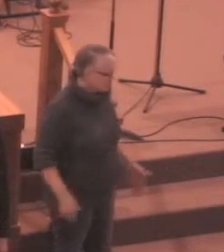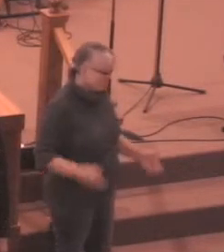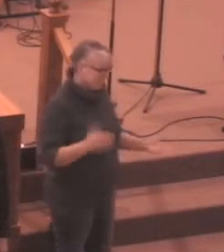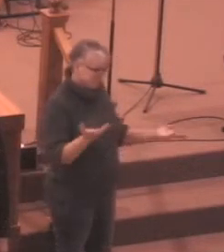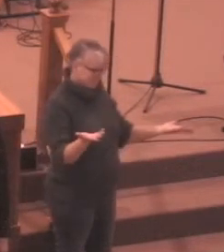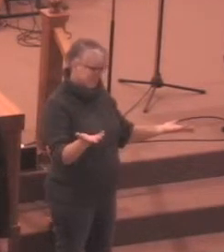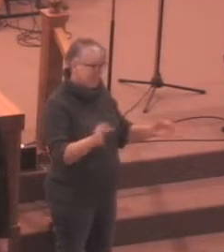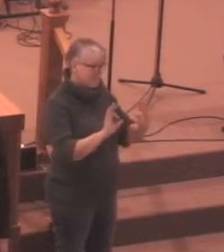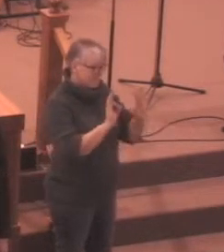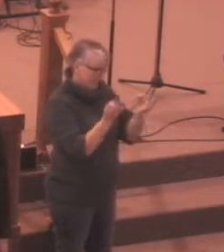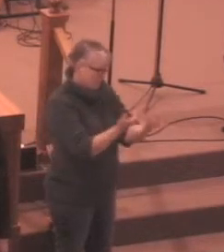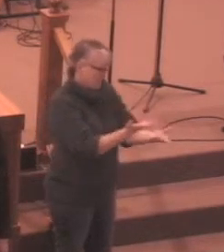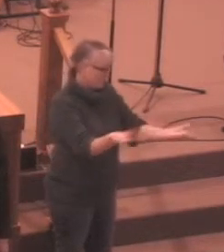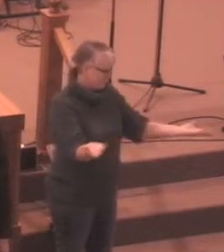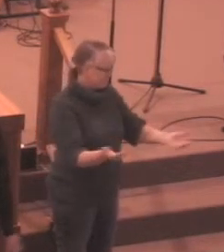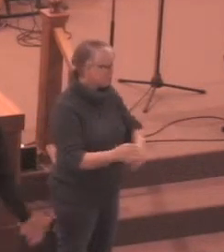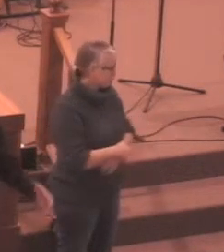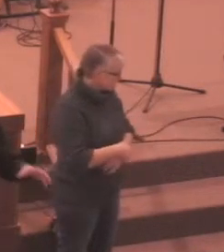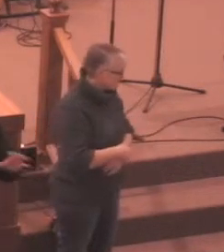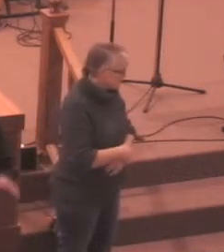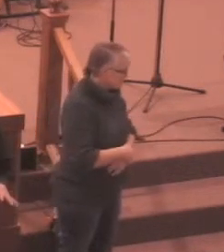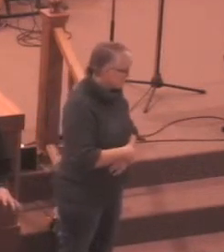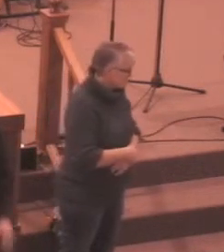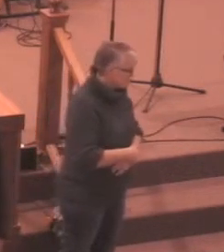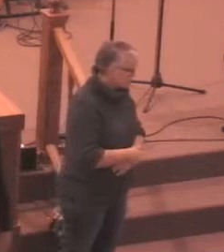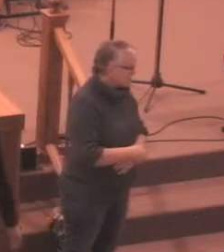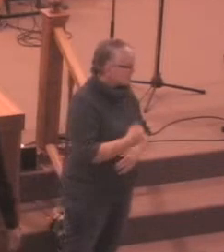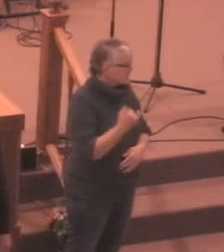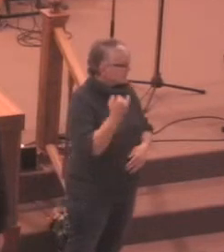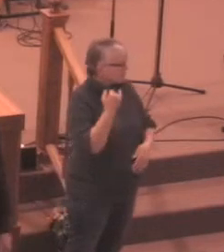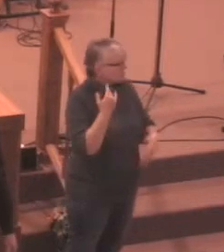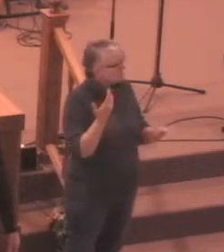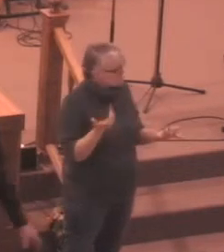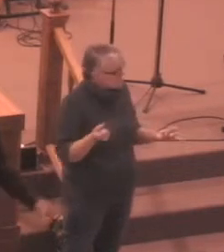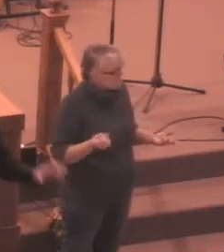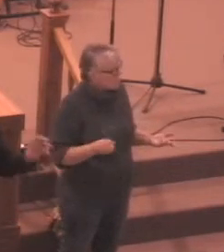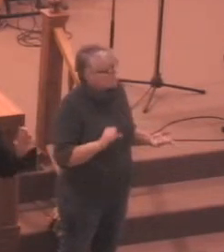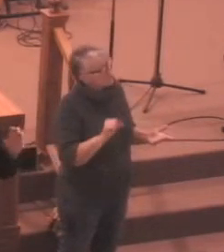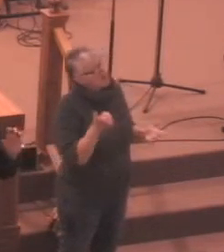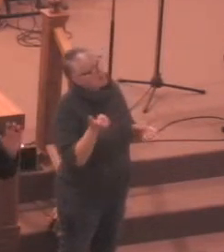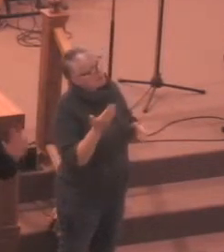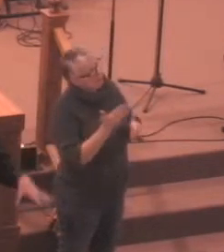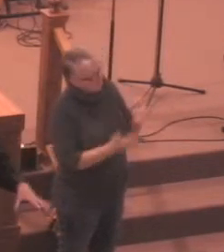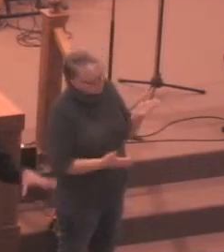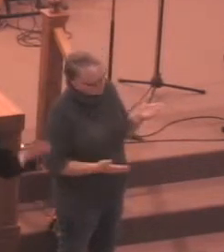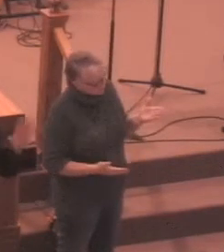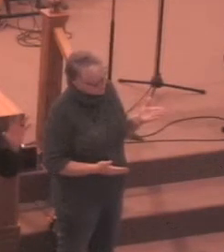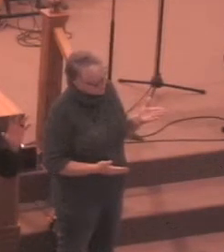family. So, but the other side of that too is the